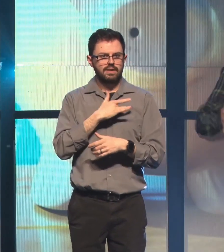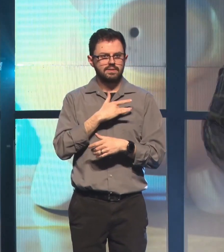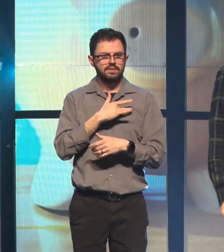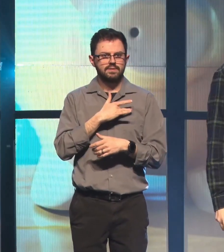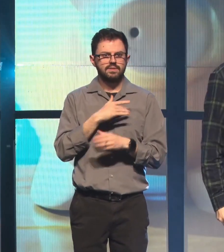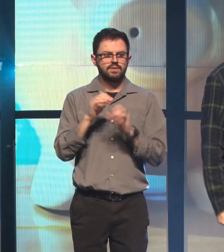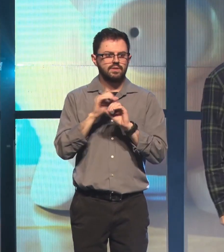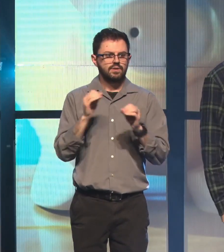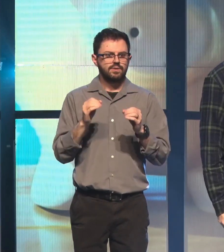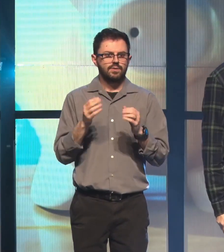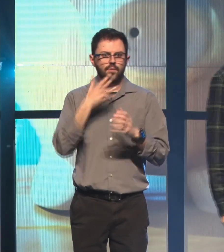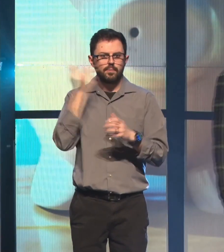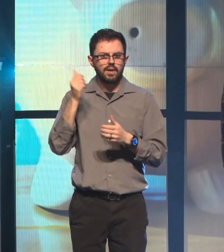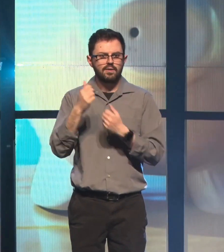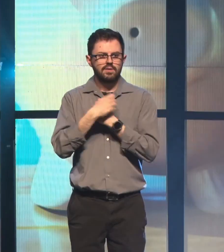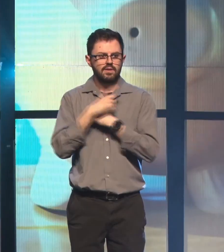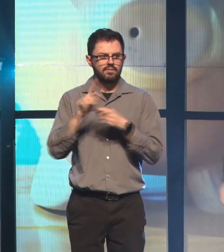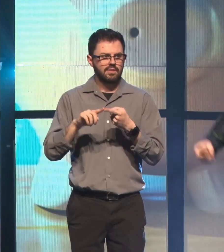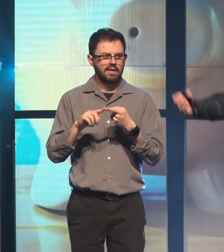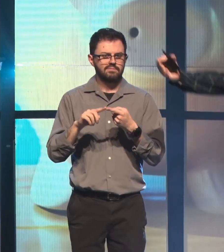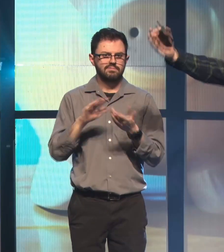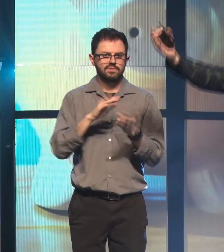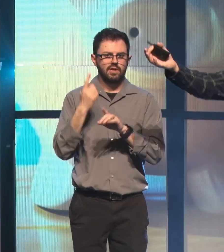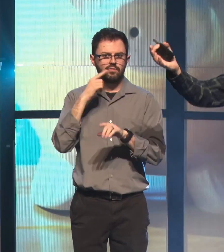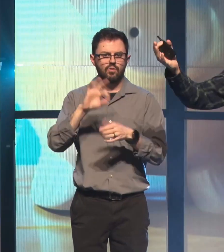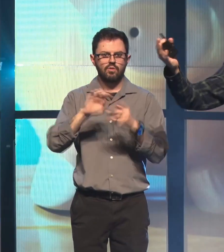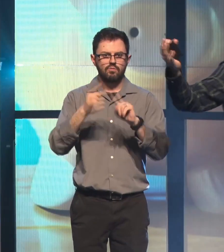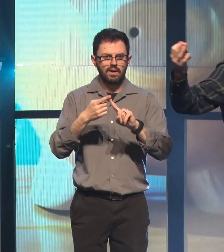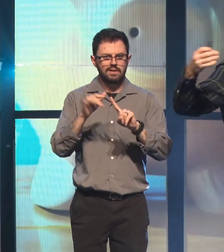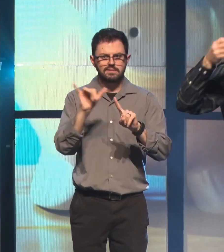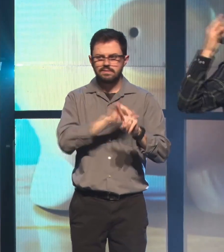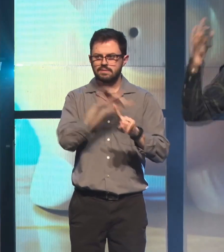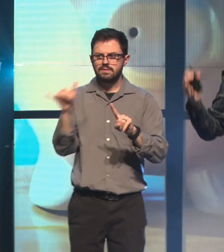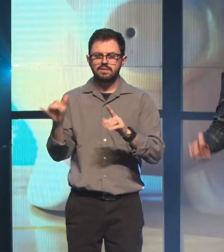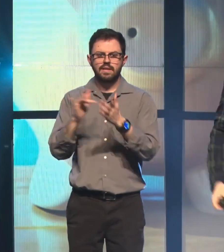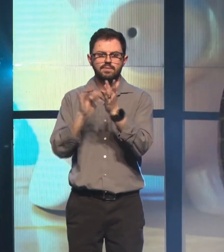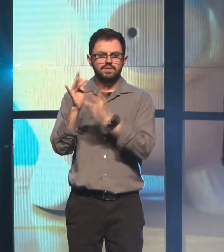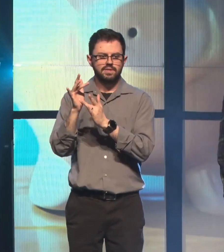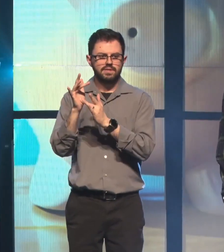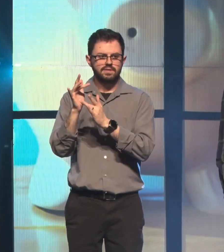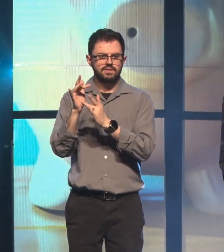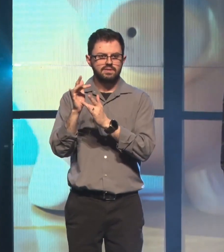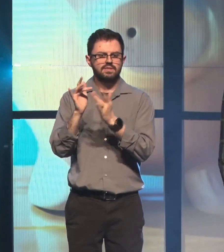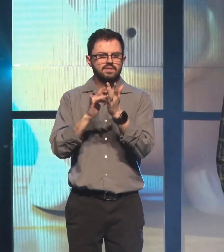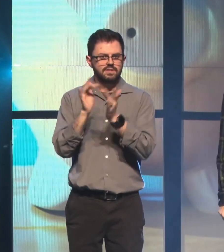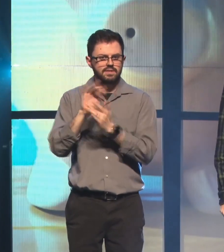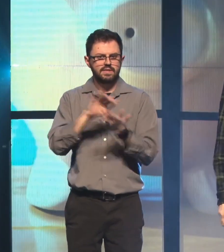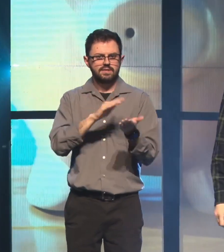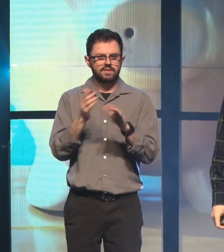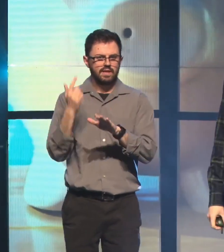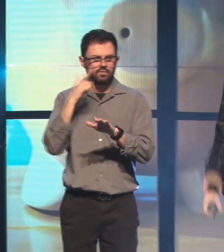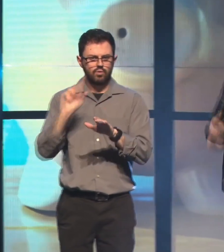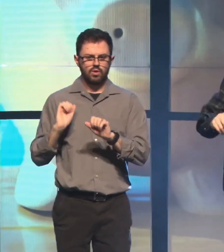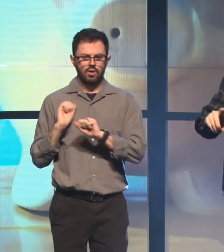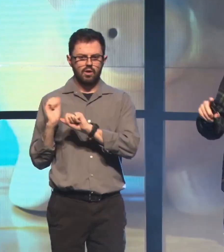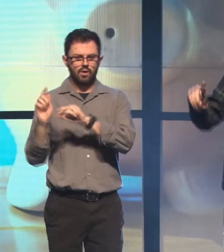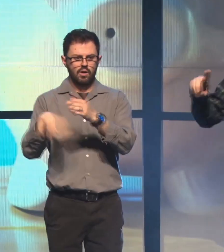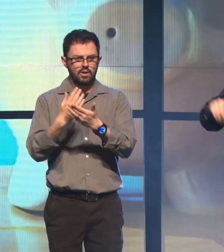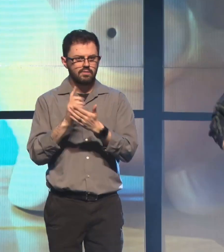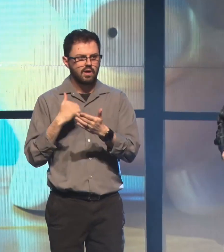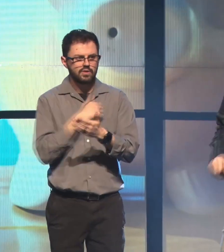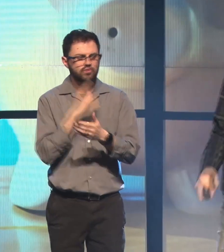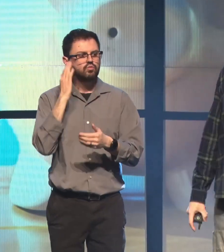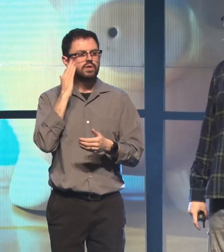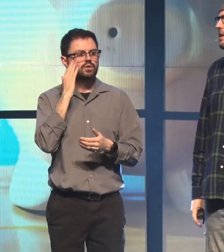down their life for a friend. And Jesus laid down his life for all of us so that we might know what it looks like to stand against hate